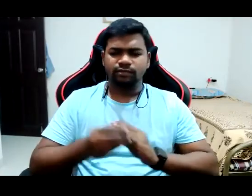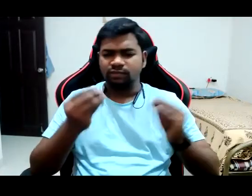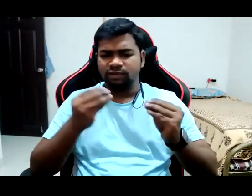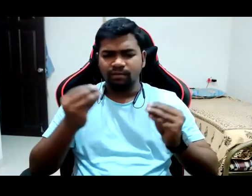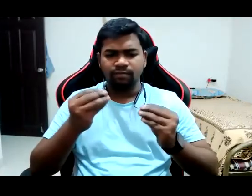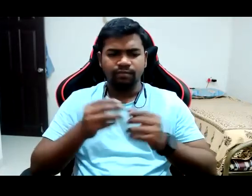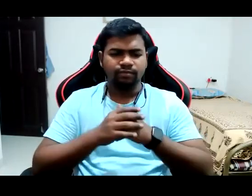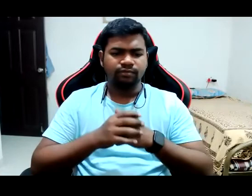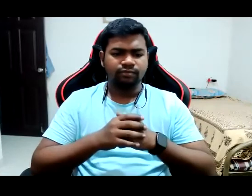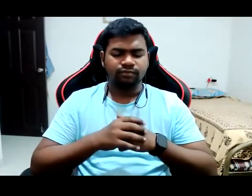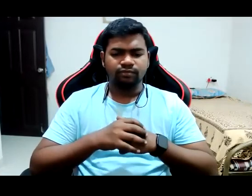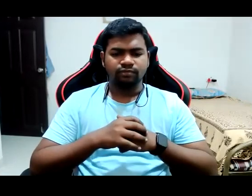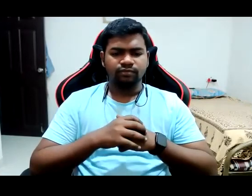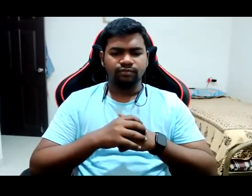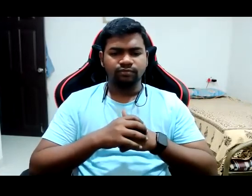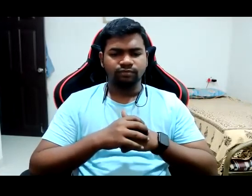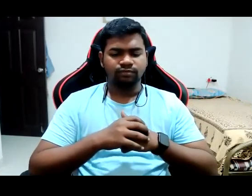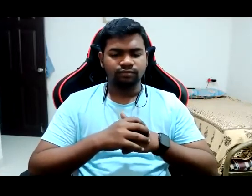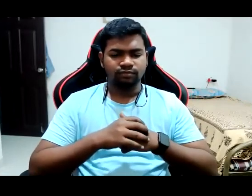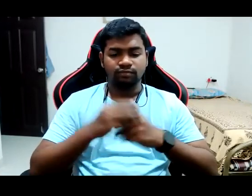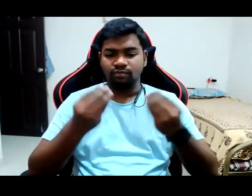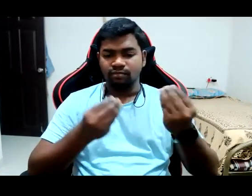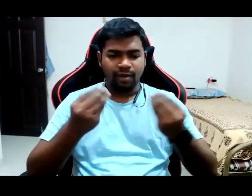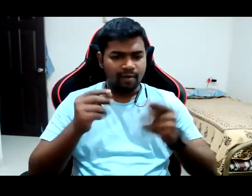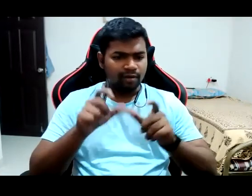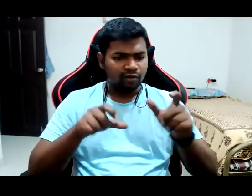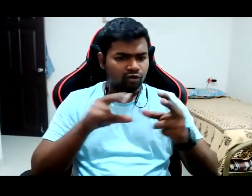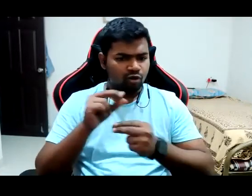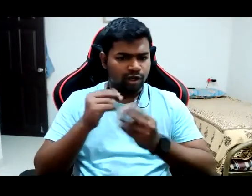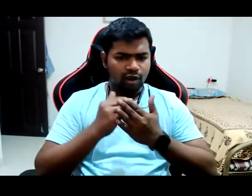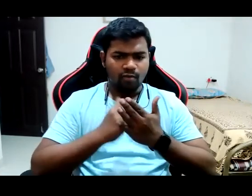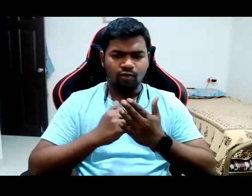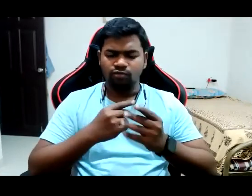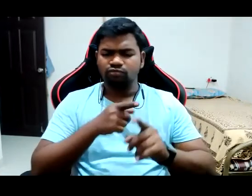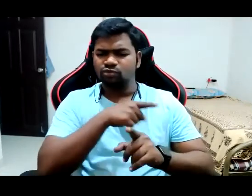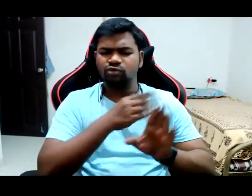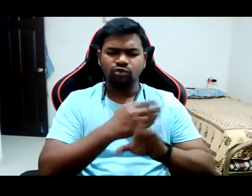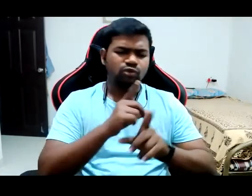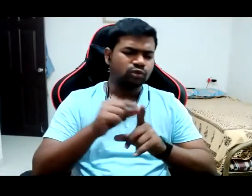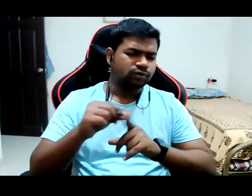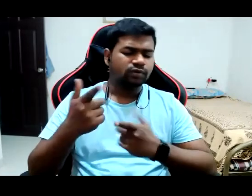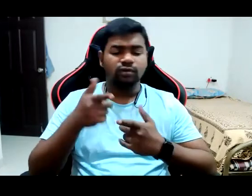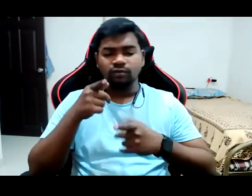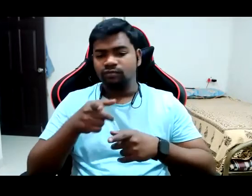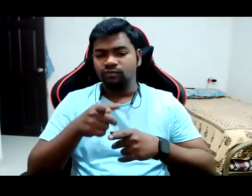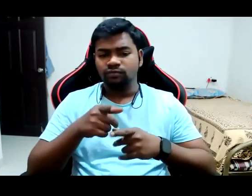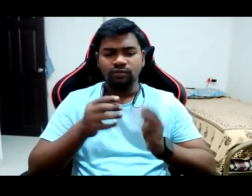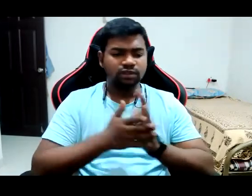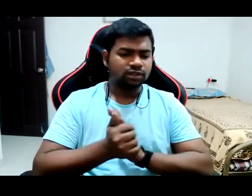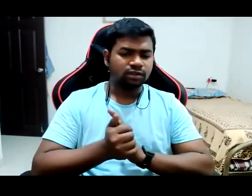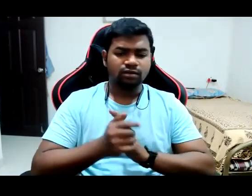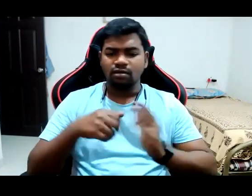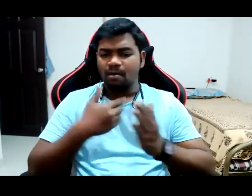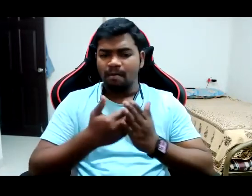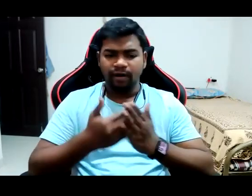again, the intention there was that people are going to be talking about what they do, what their skills are, and how they can help in the participant intros.